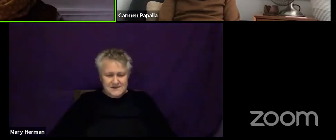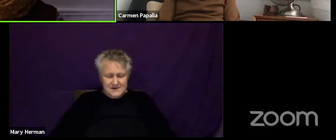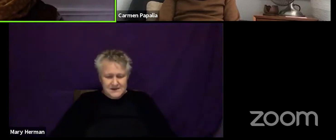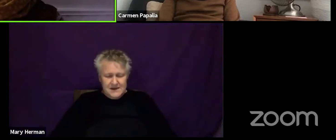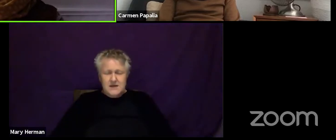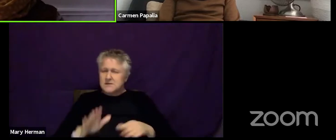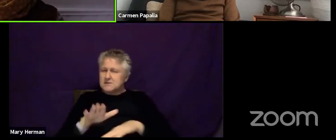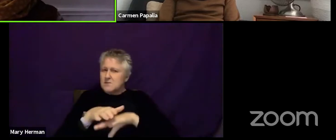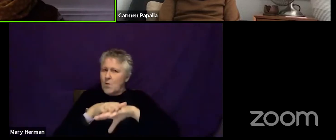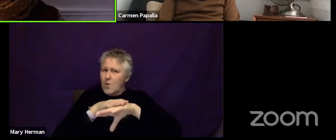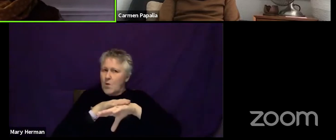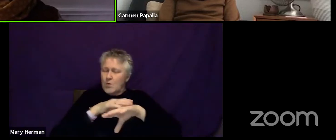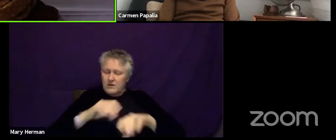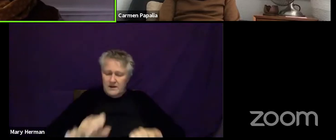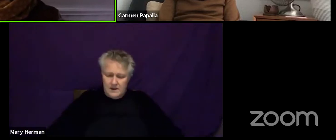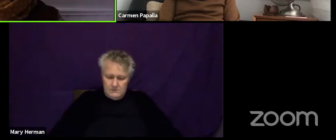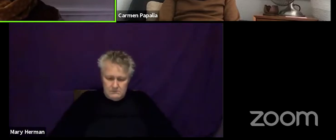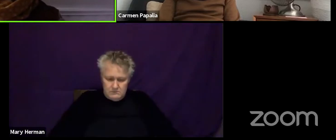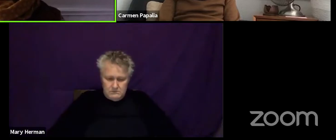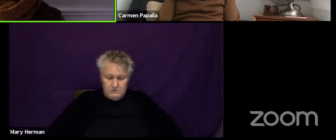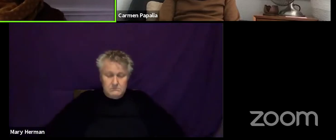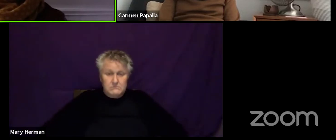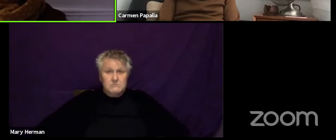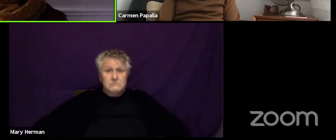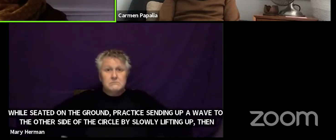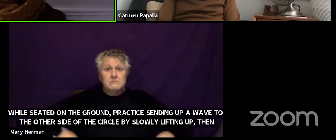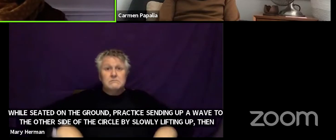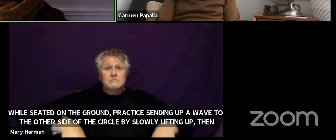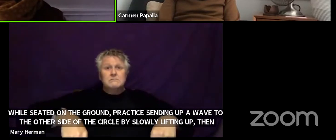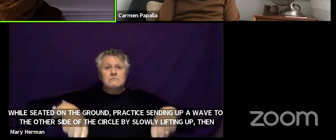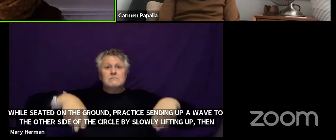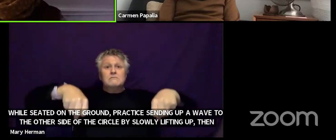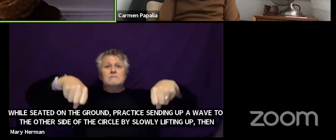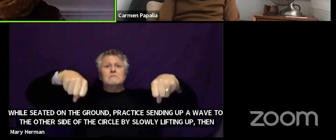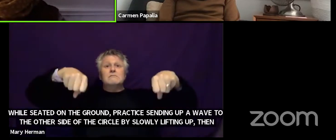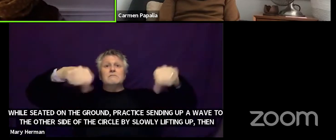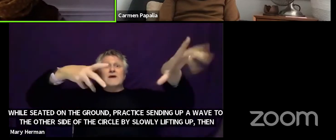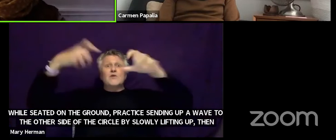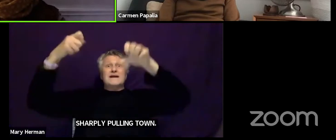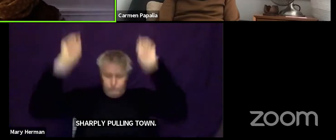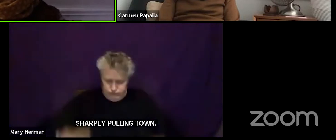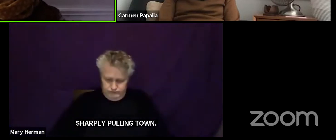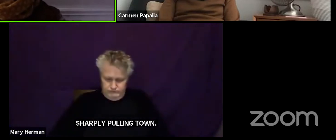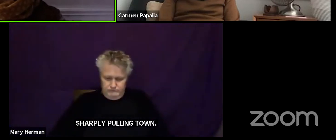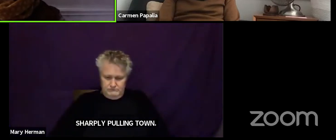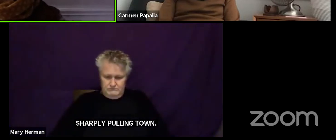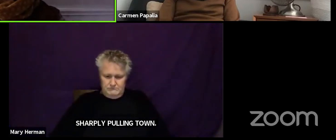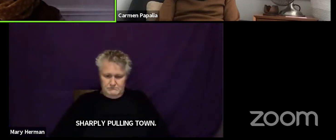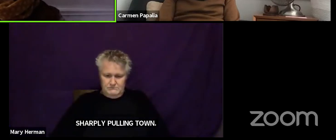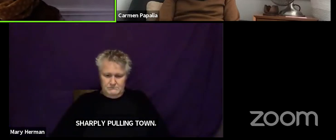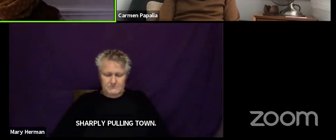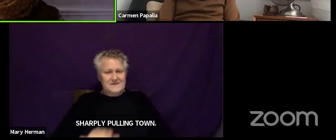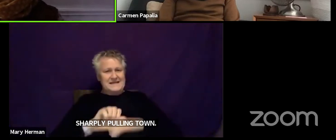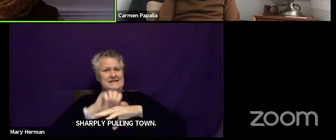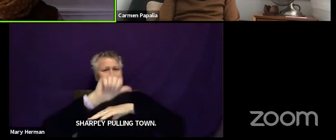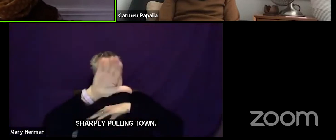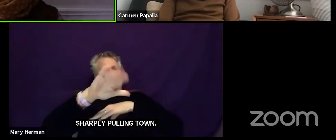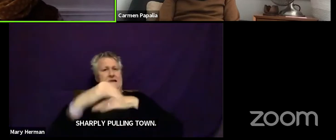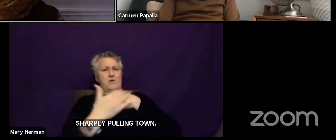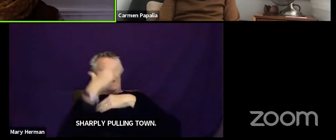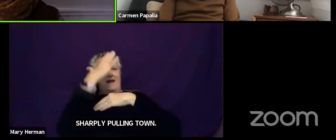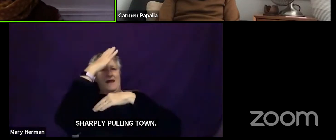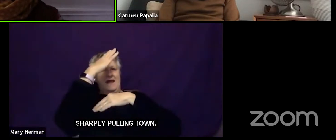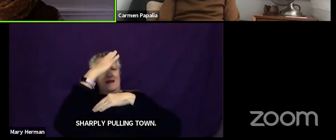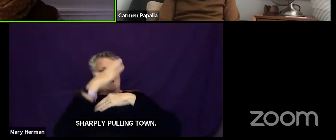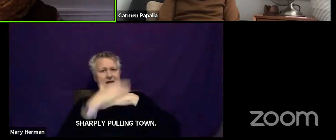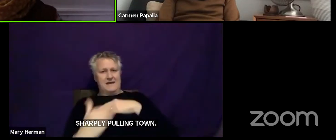up, then sharply pulling down. Take turns sending waves to each other